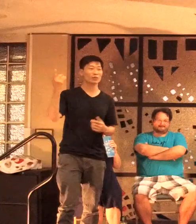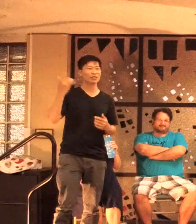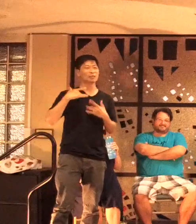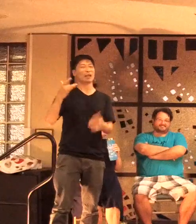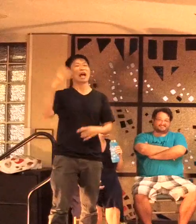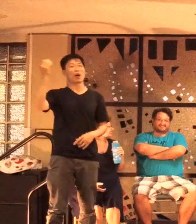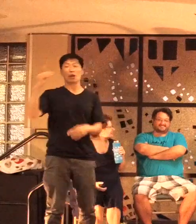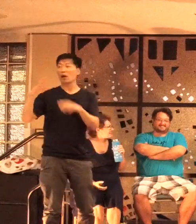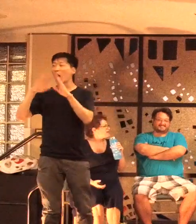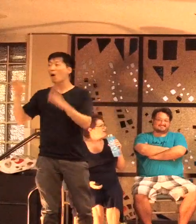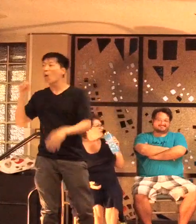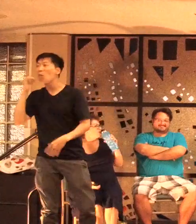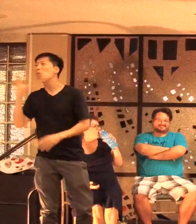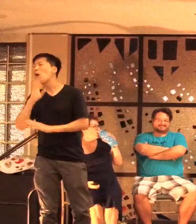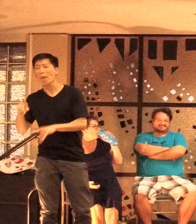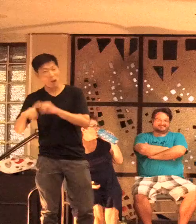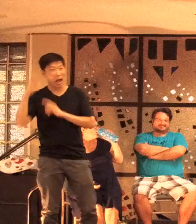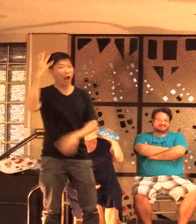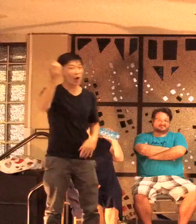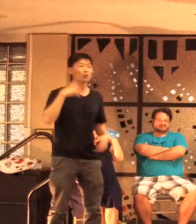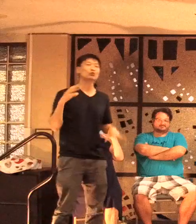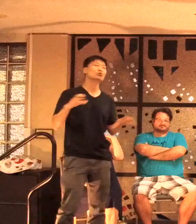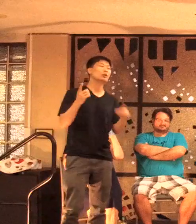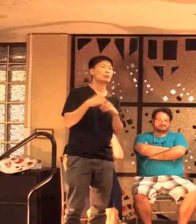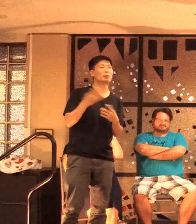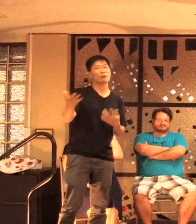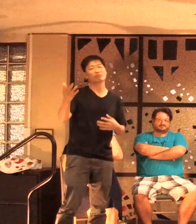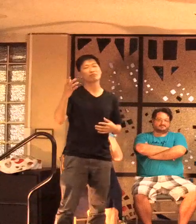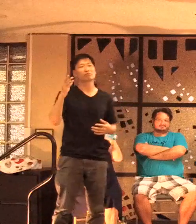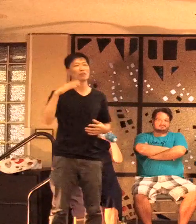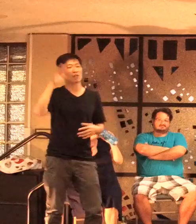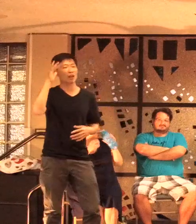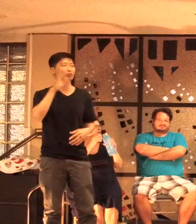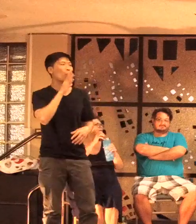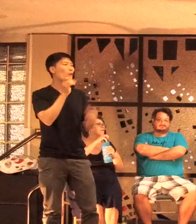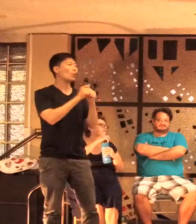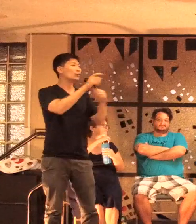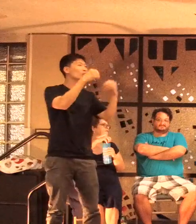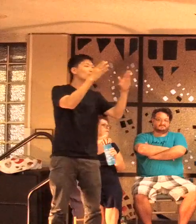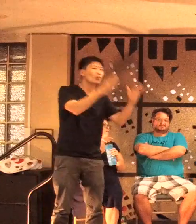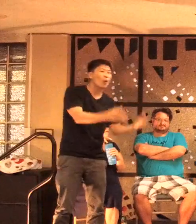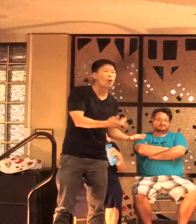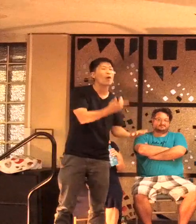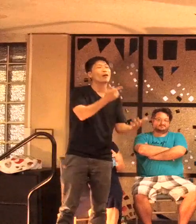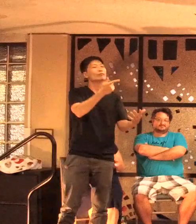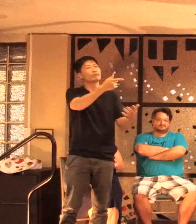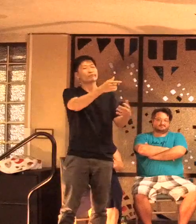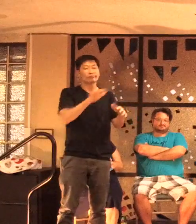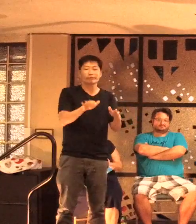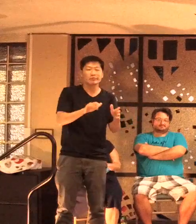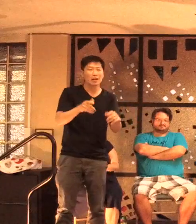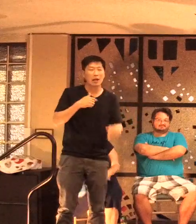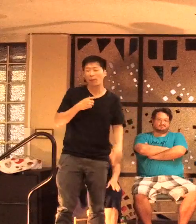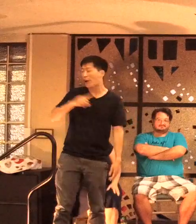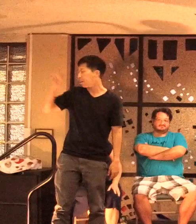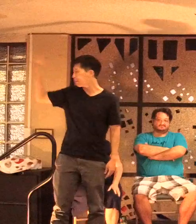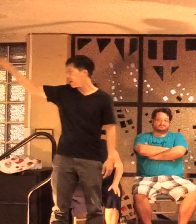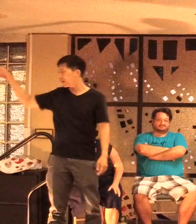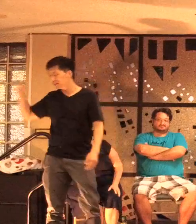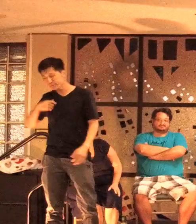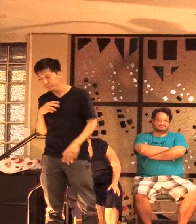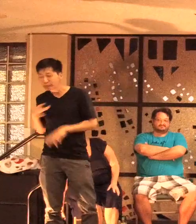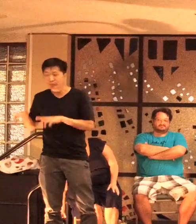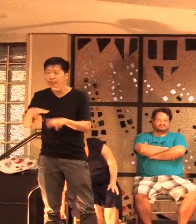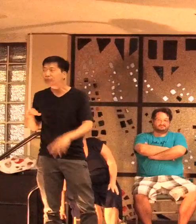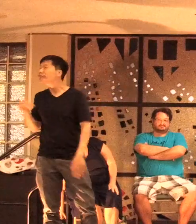out. We're doing something, and maybe he's talking to a clerk or an attendant, and then I'm off in the back, maybe just